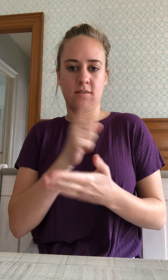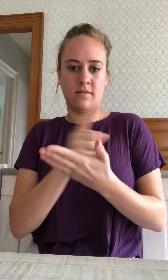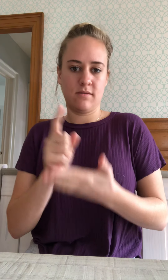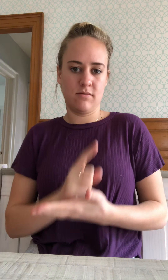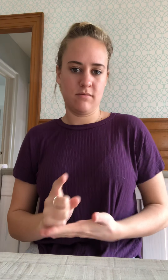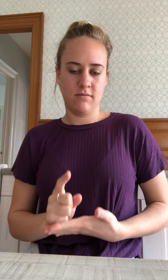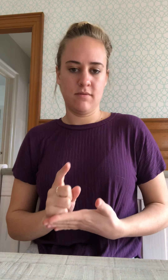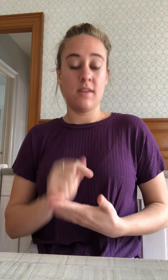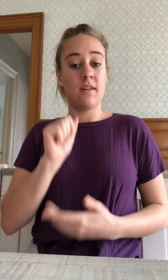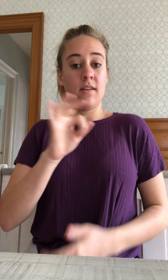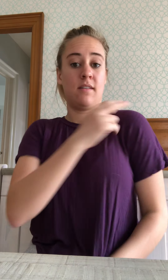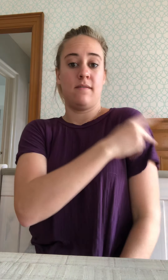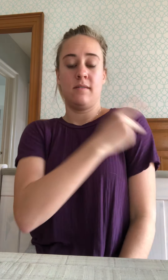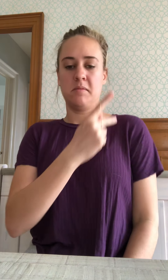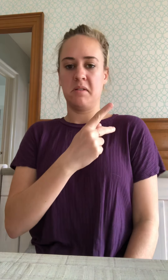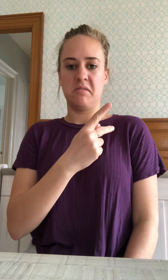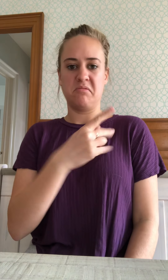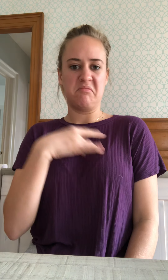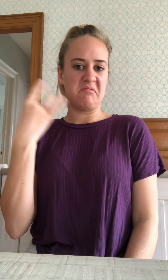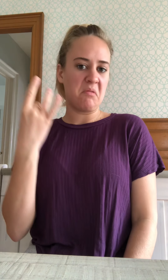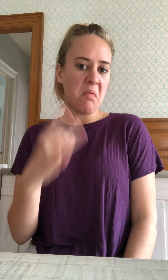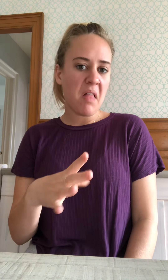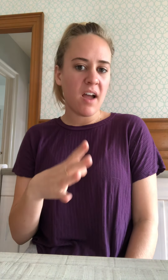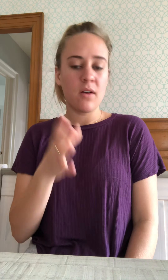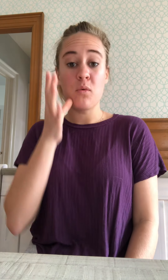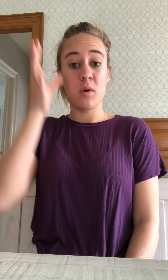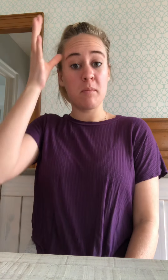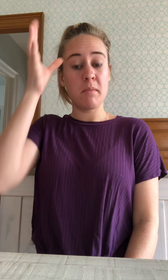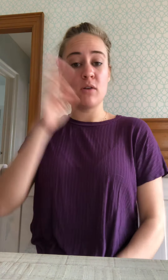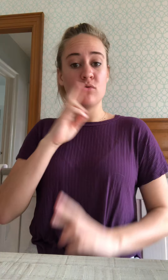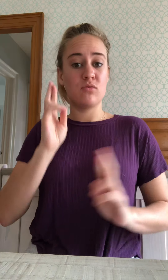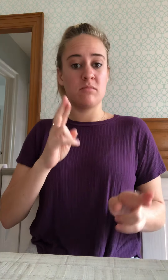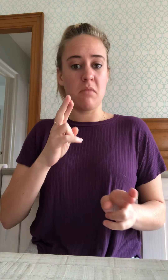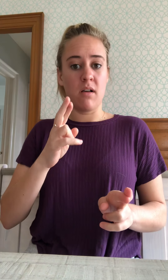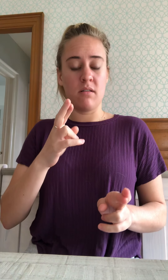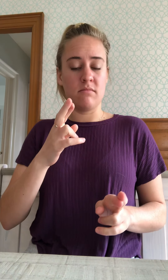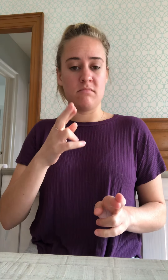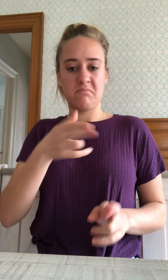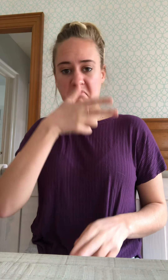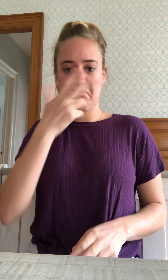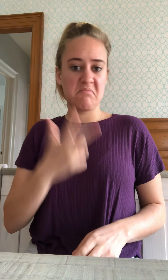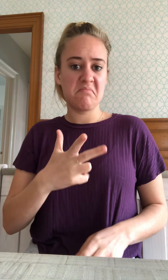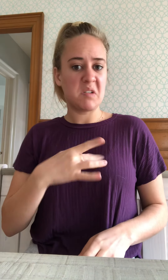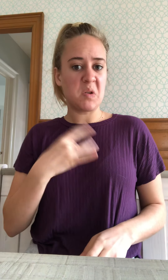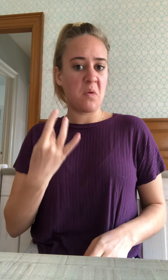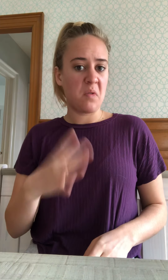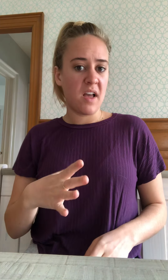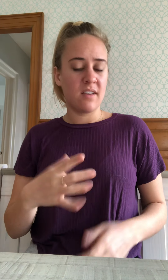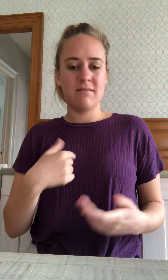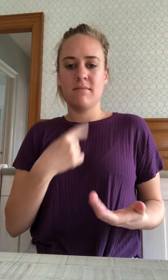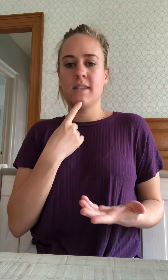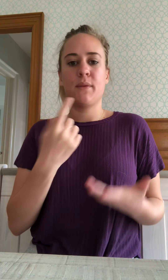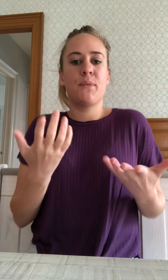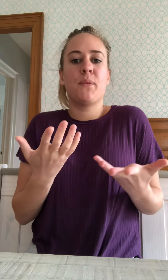react poorly to that or parents react poorly, I say, hey, it's like, what's permanent in life? How permanent